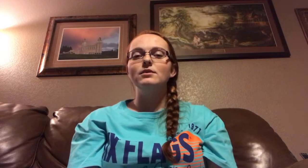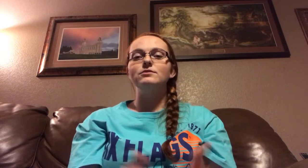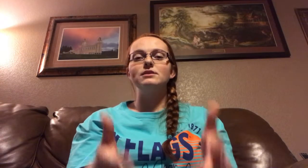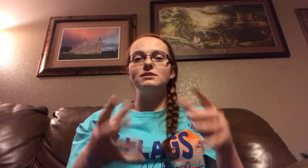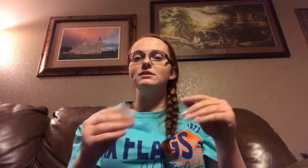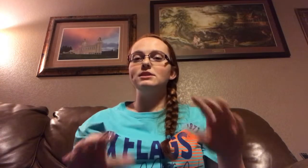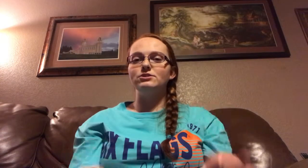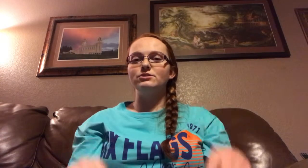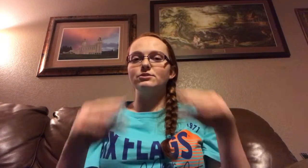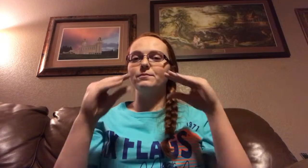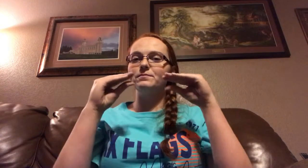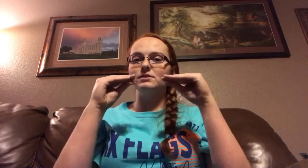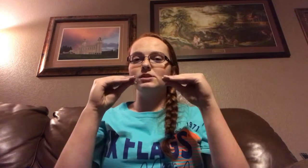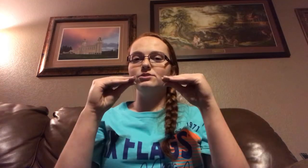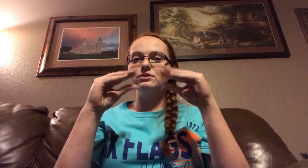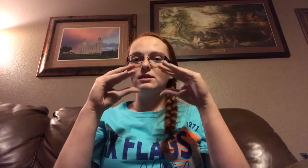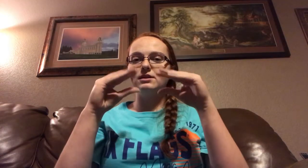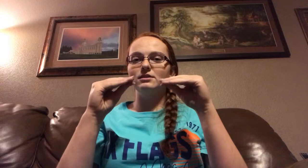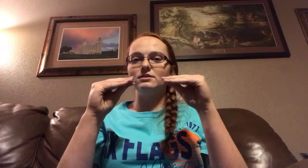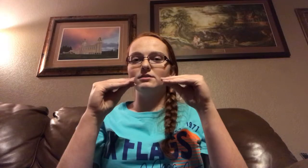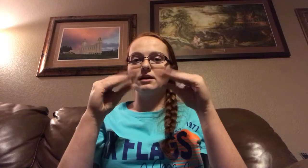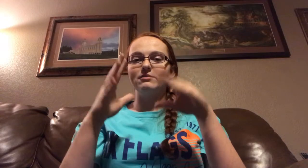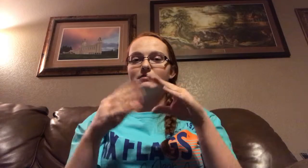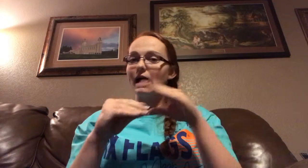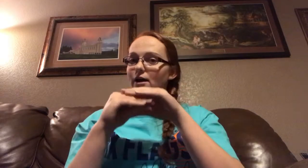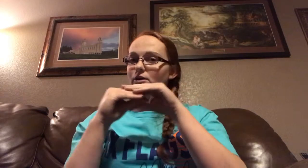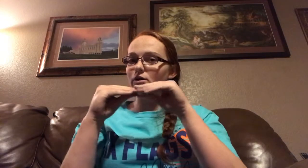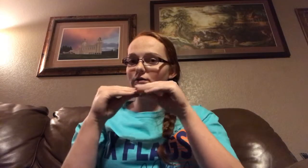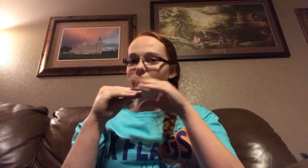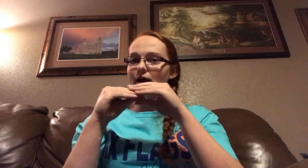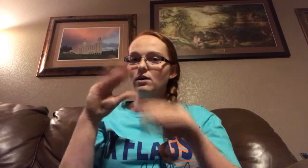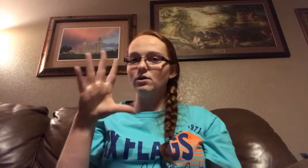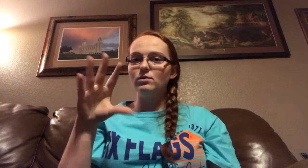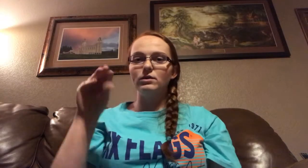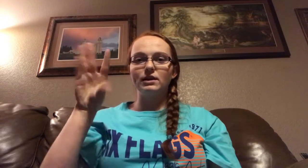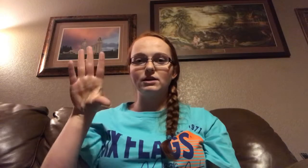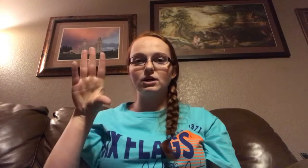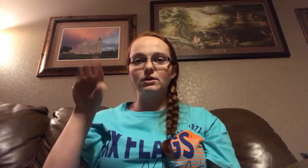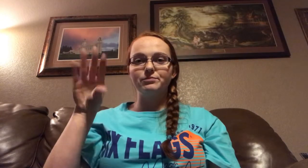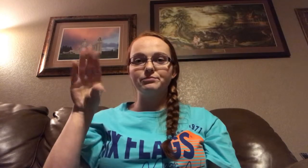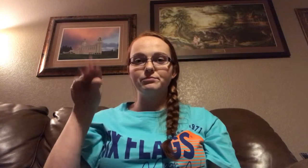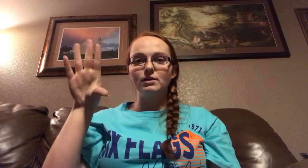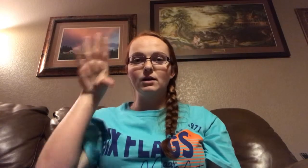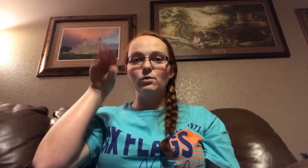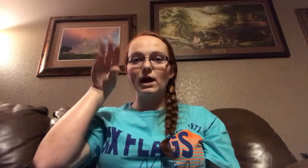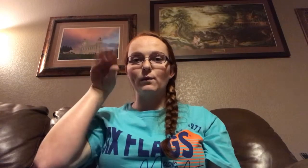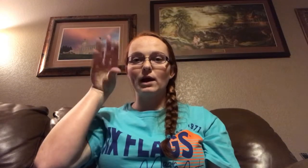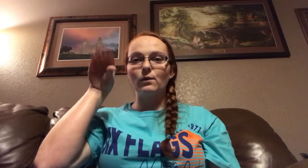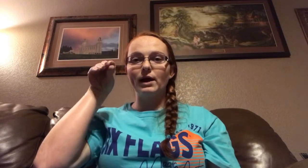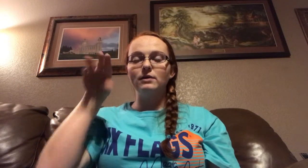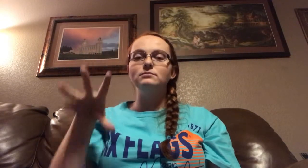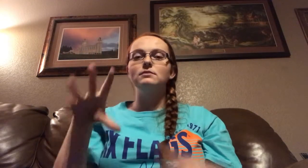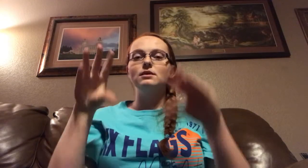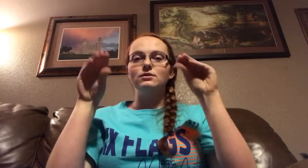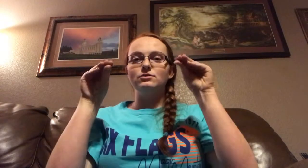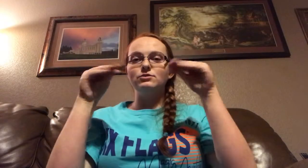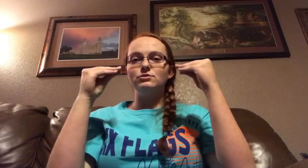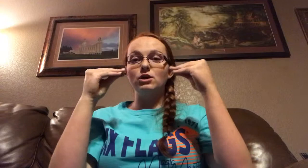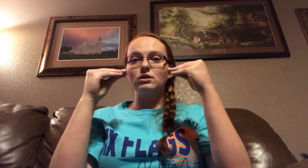so this is teacher. So teacher is like a flat O, or like a duck. 2 ducks,